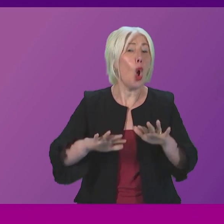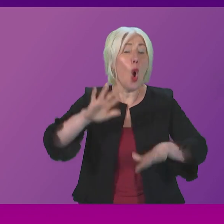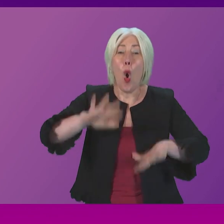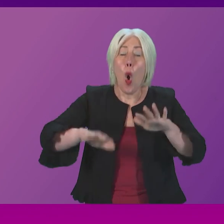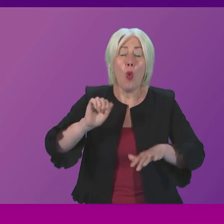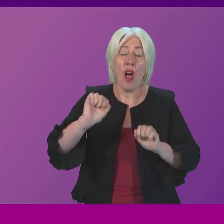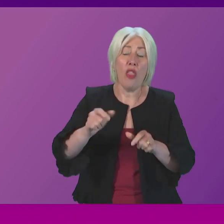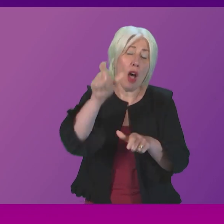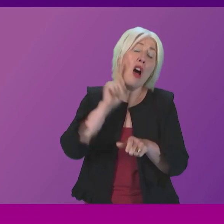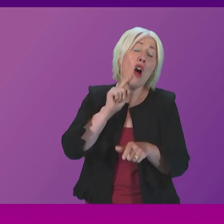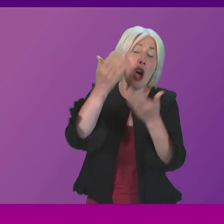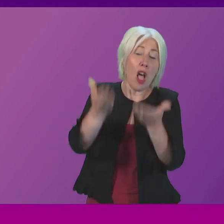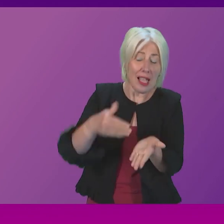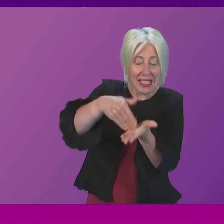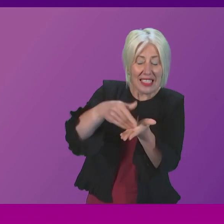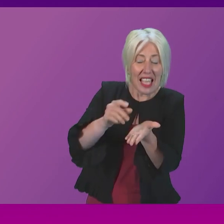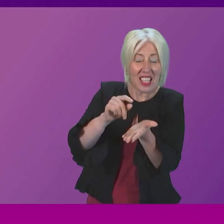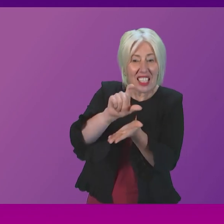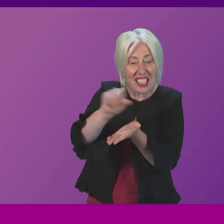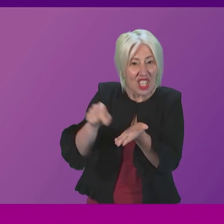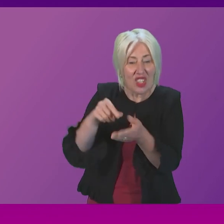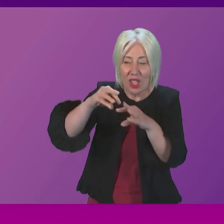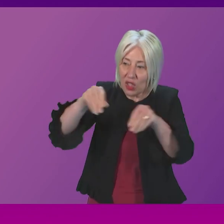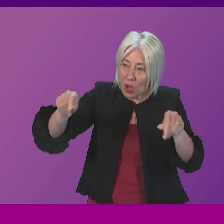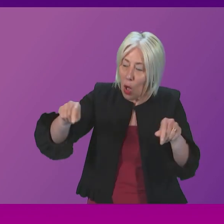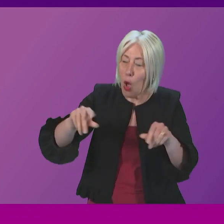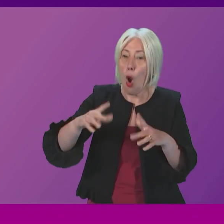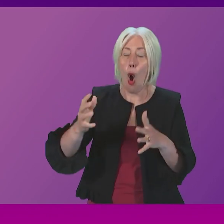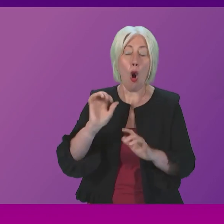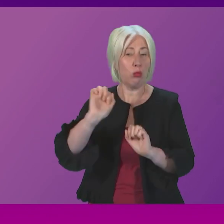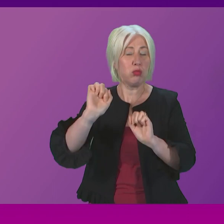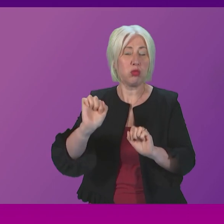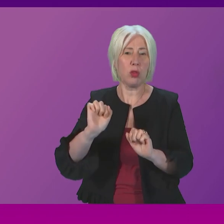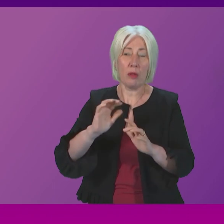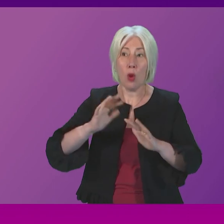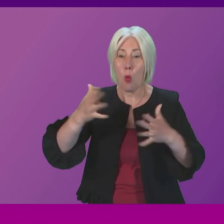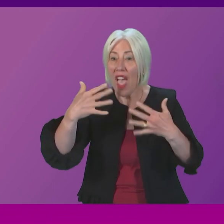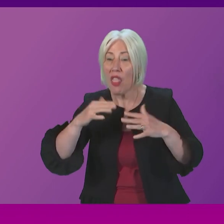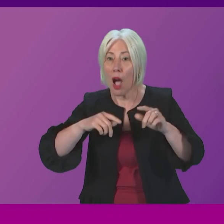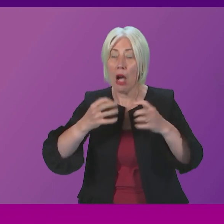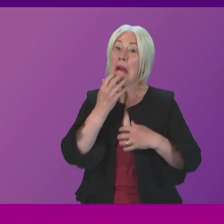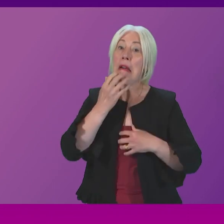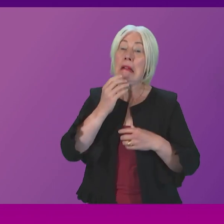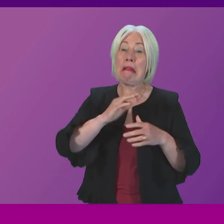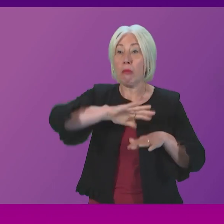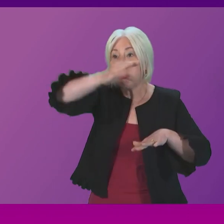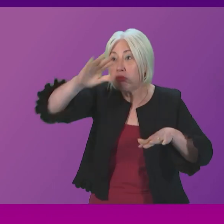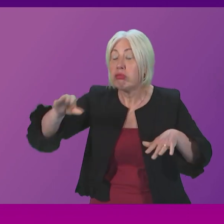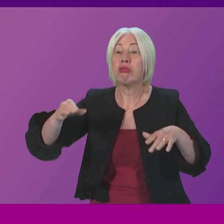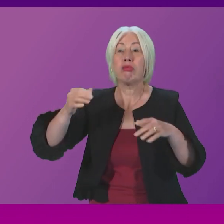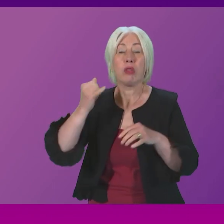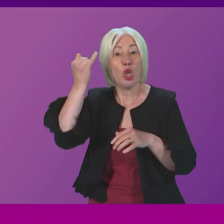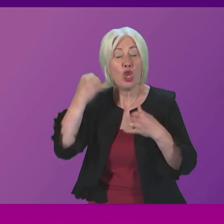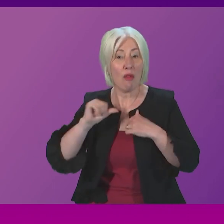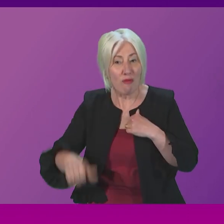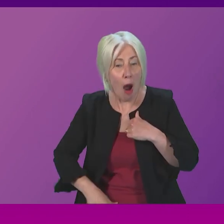sells seashells on the seashore, or braves all weathers on a heathery sheep farm, or changes sheets,